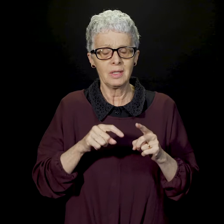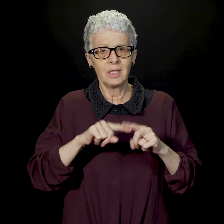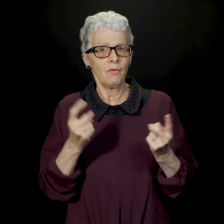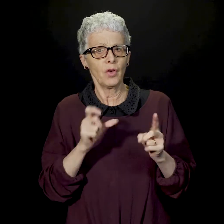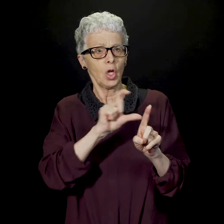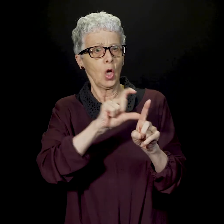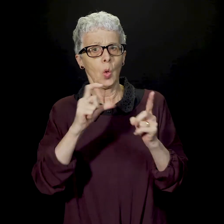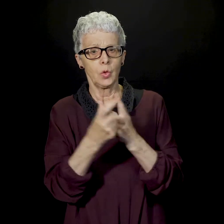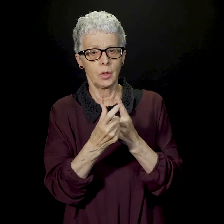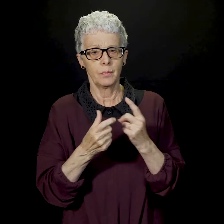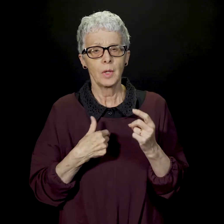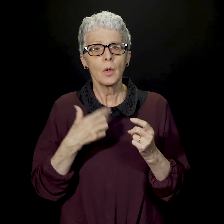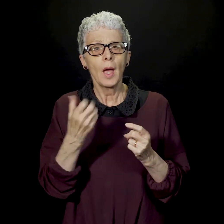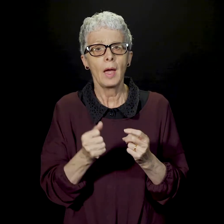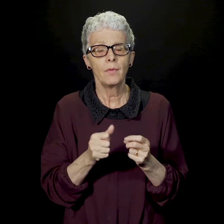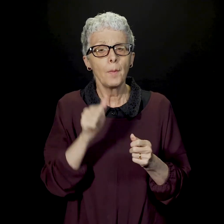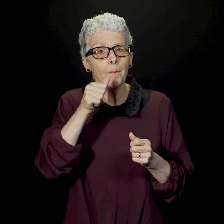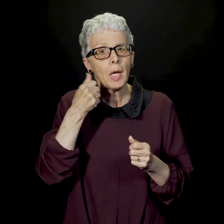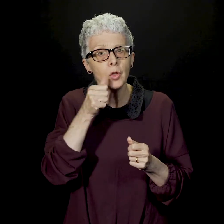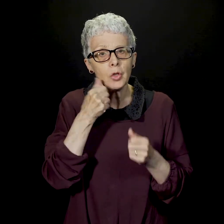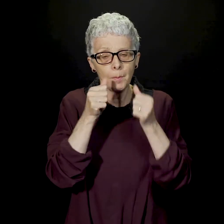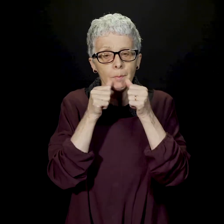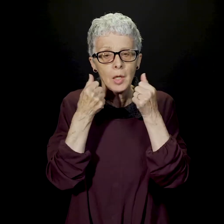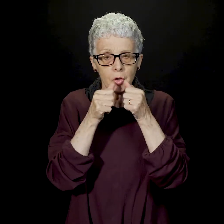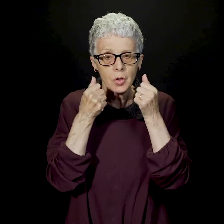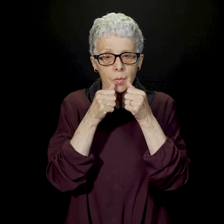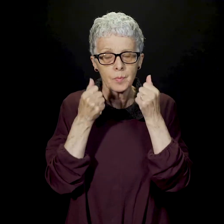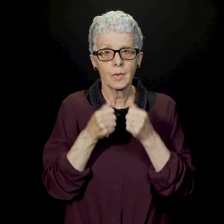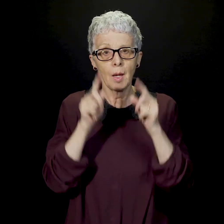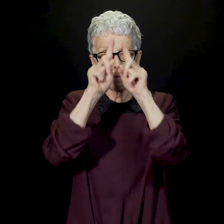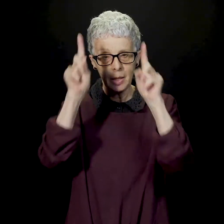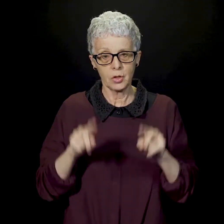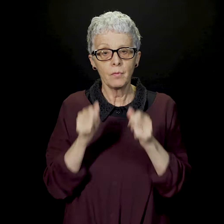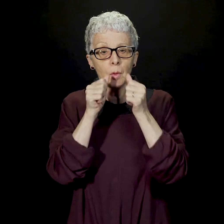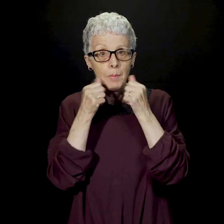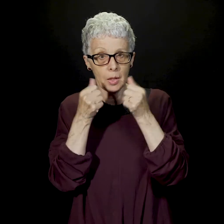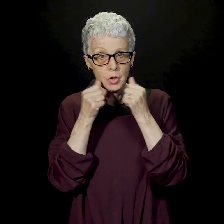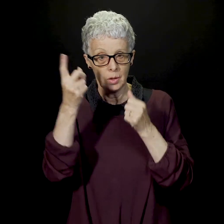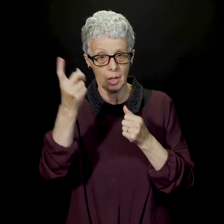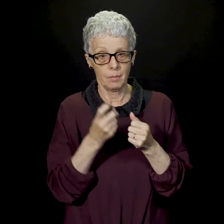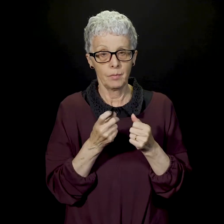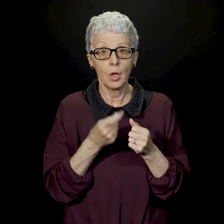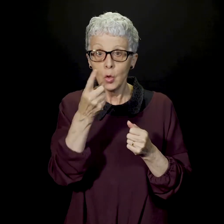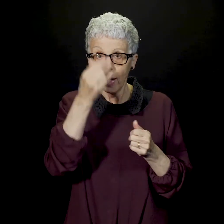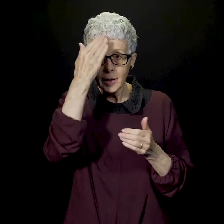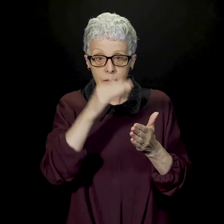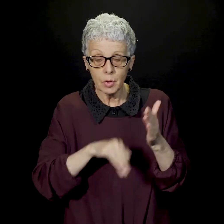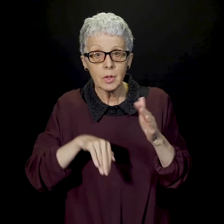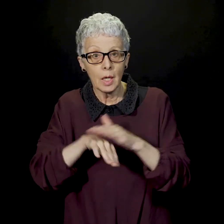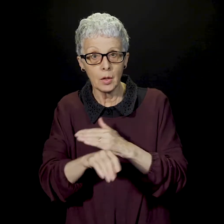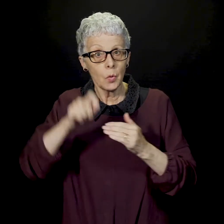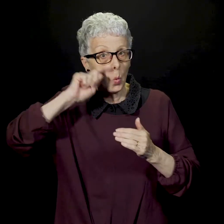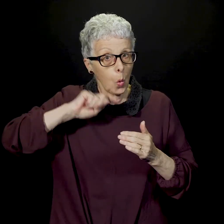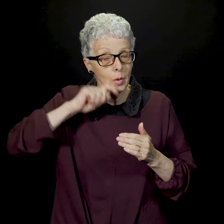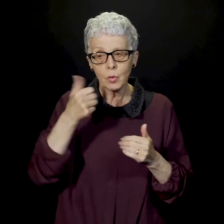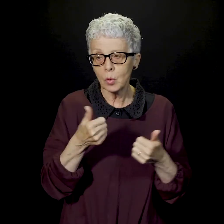And so we've used this imagery of the beach. Should be a big picture of the beach pop up here. And we've talked about how, if you've ever experienced this, you get in the water at the beach,